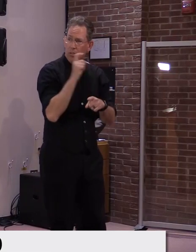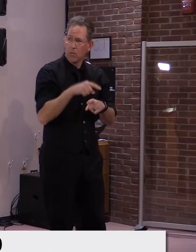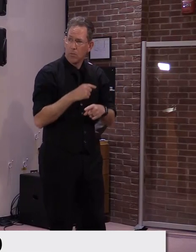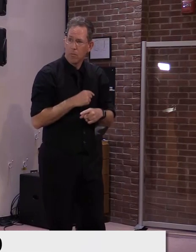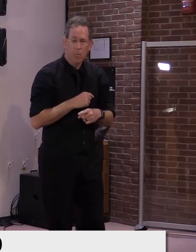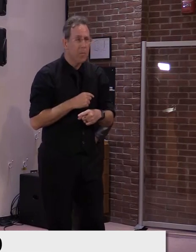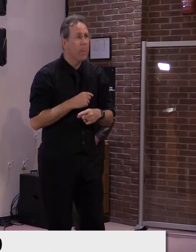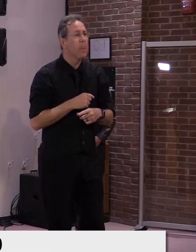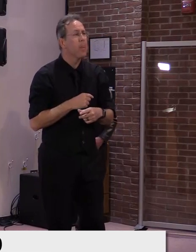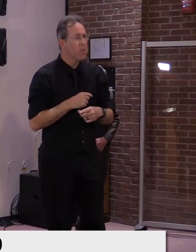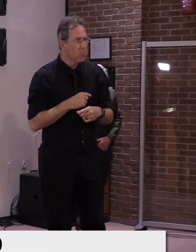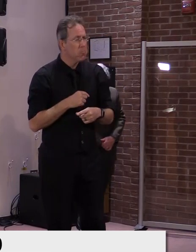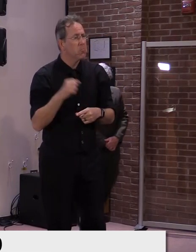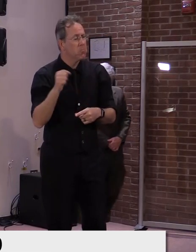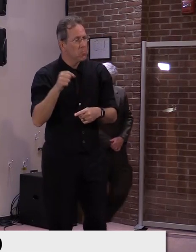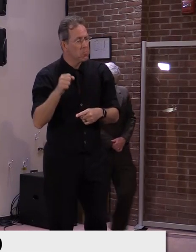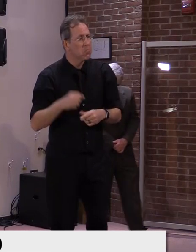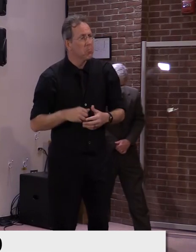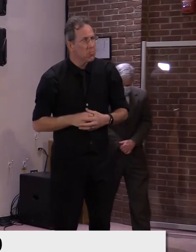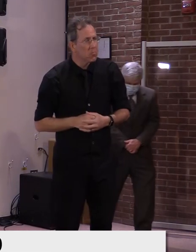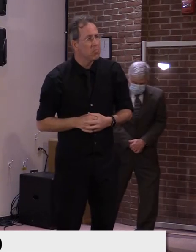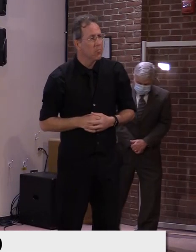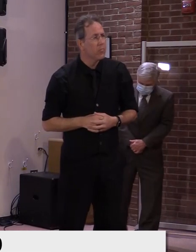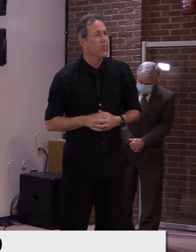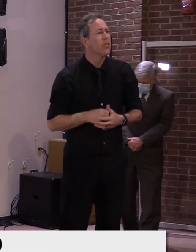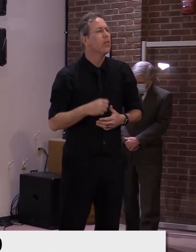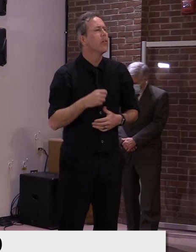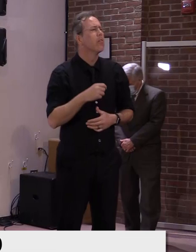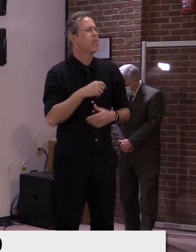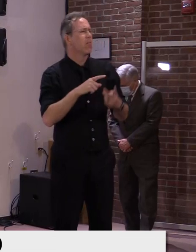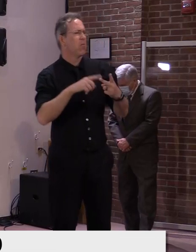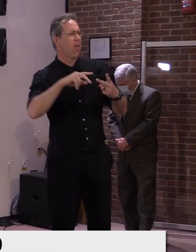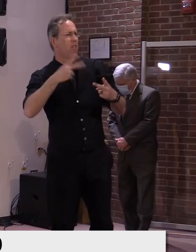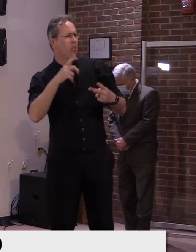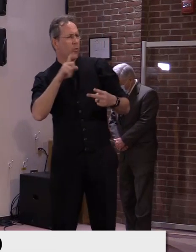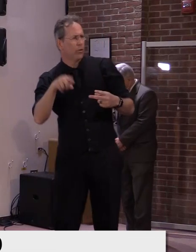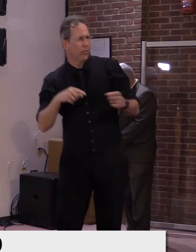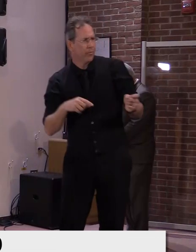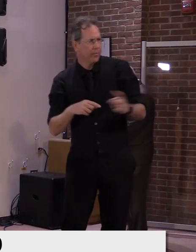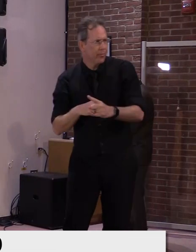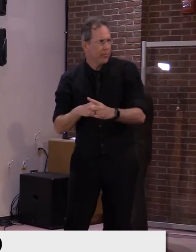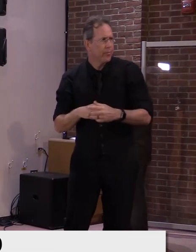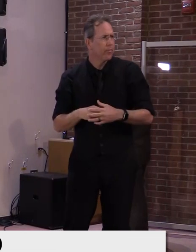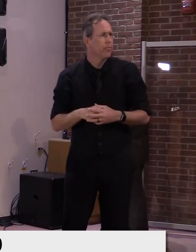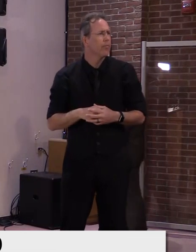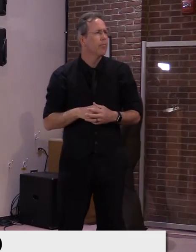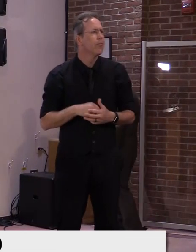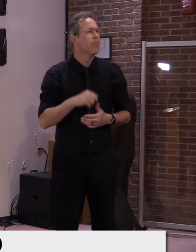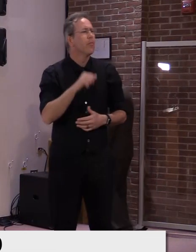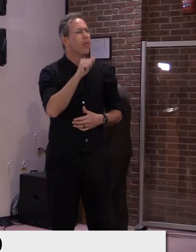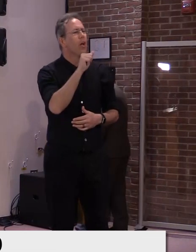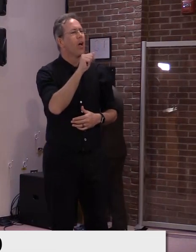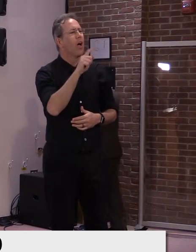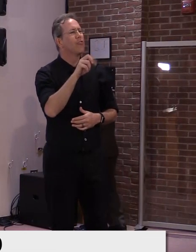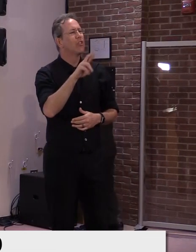The AstraZeneca vaccine, which has not been approved for emergency use in the United States,